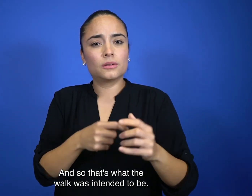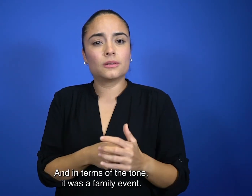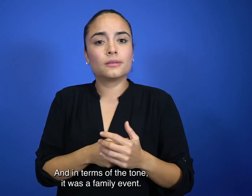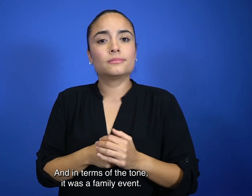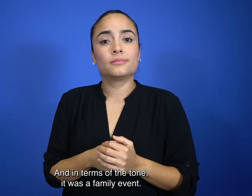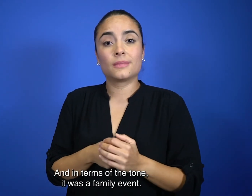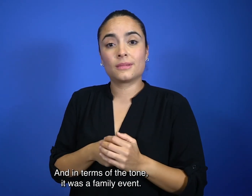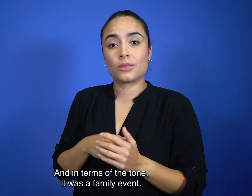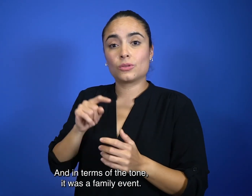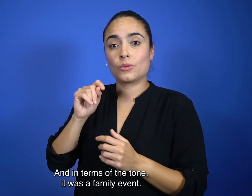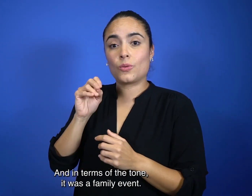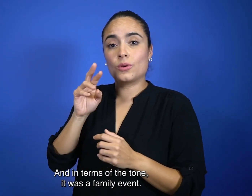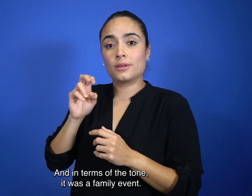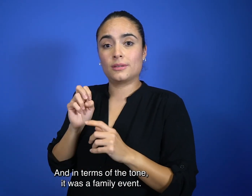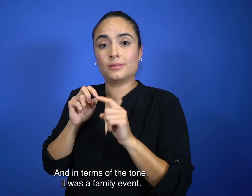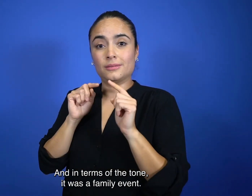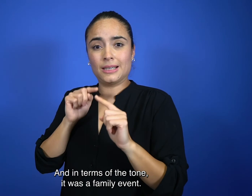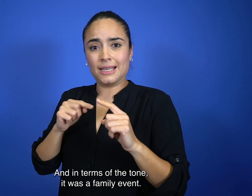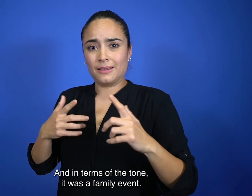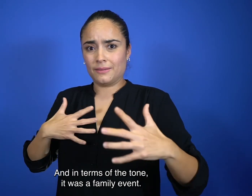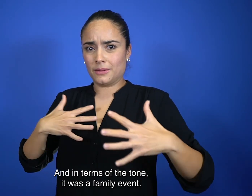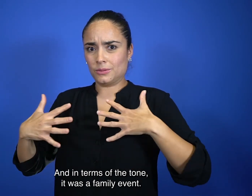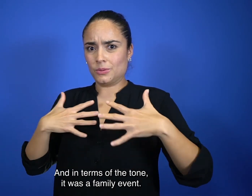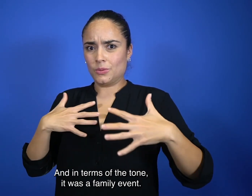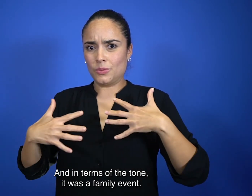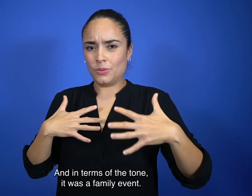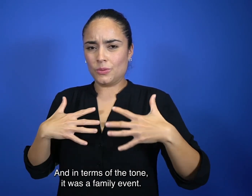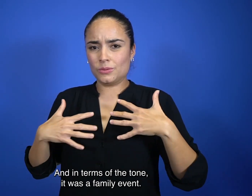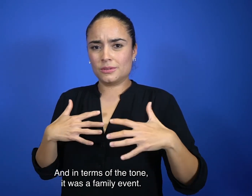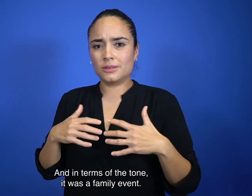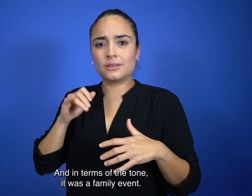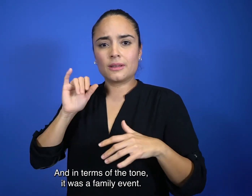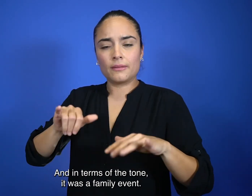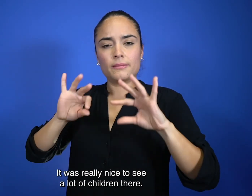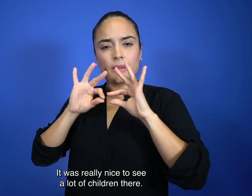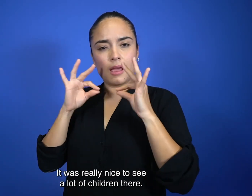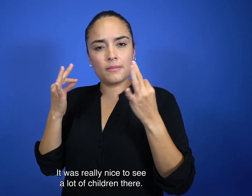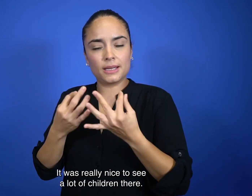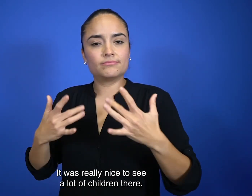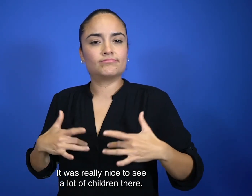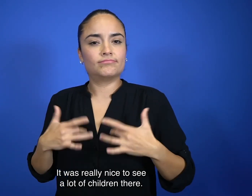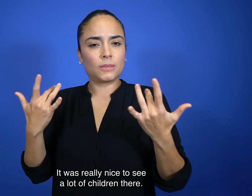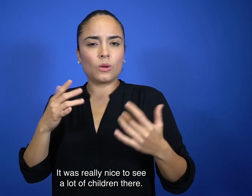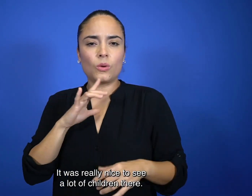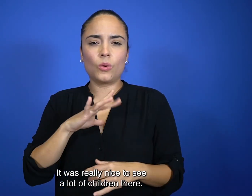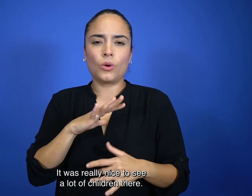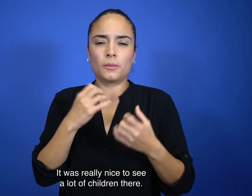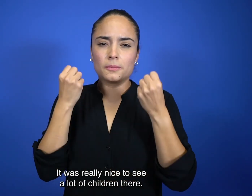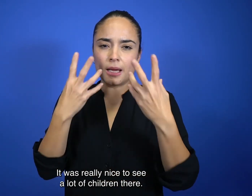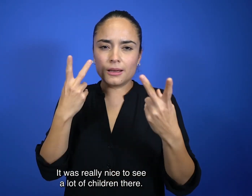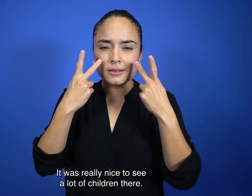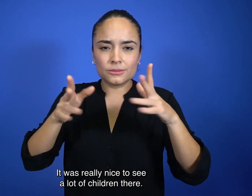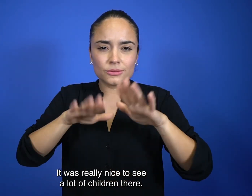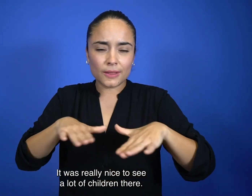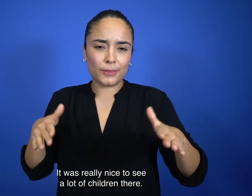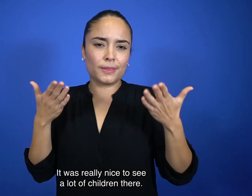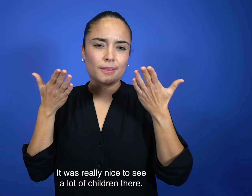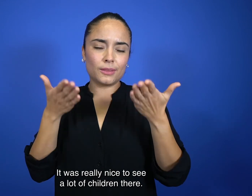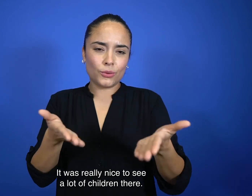And in terms of the tone, it was a family event. It was really nice to see a lot of